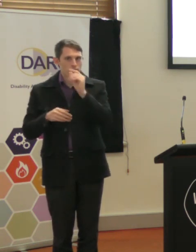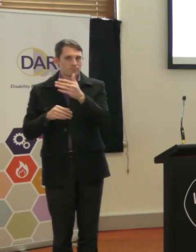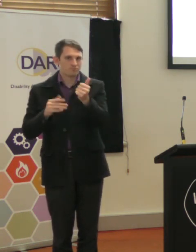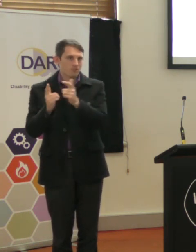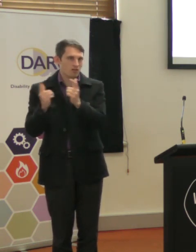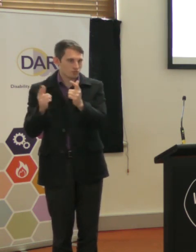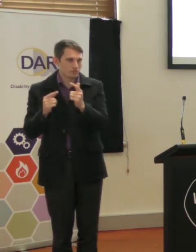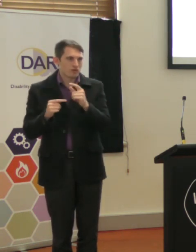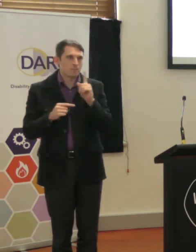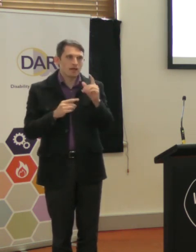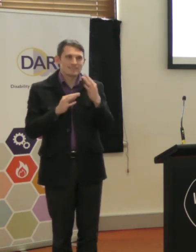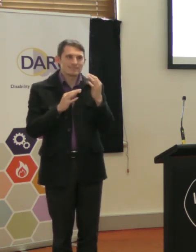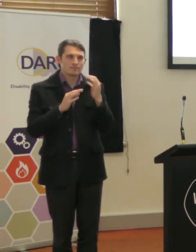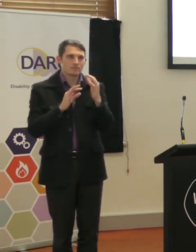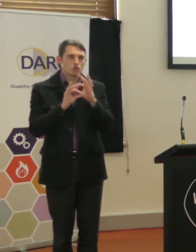all.